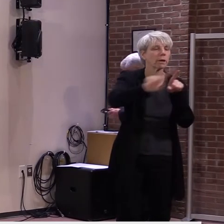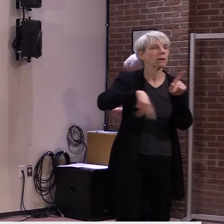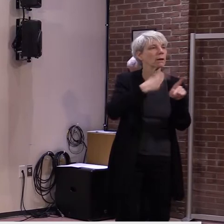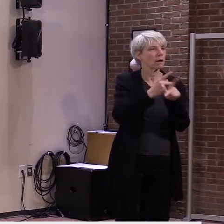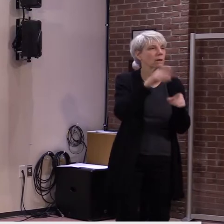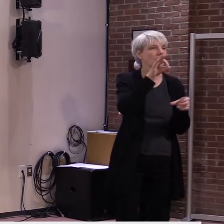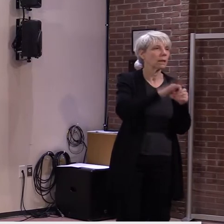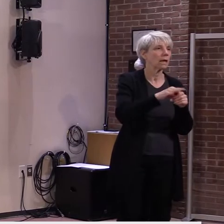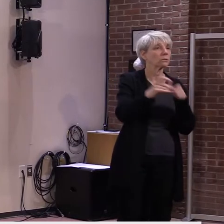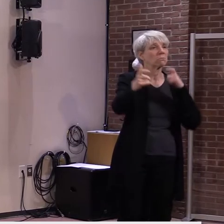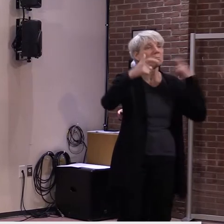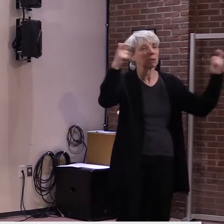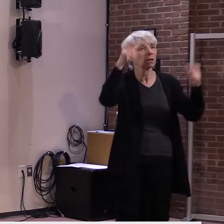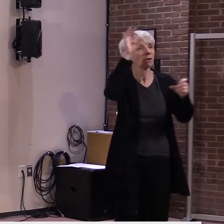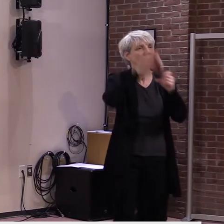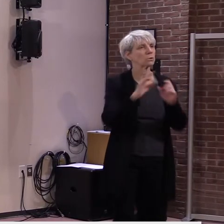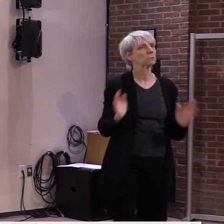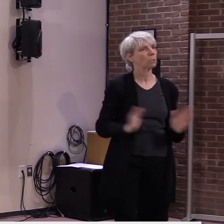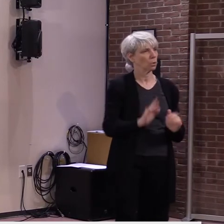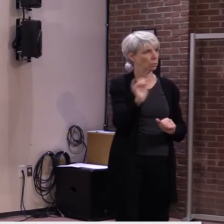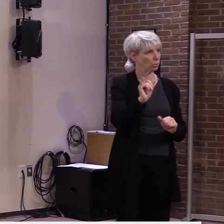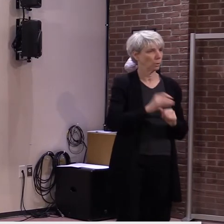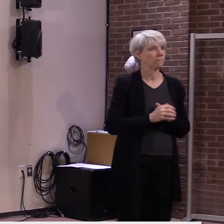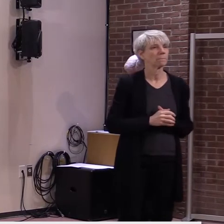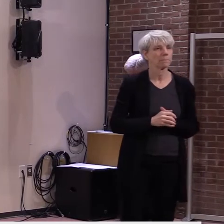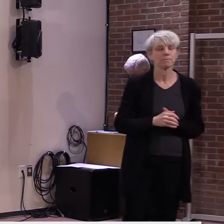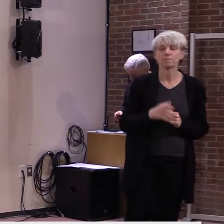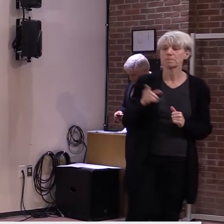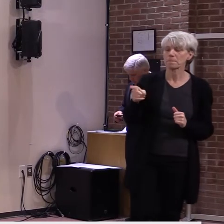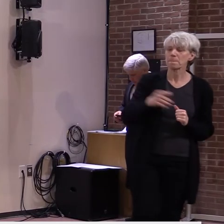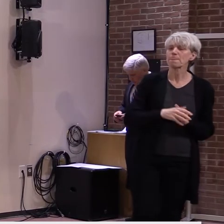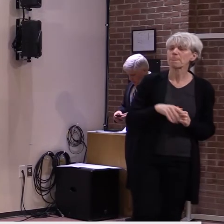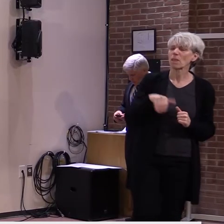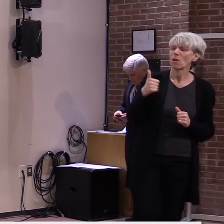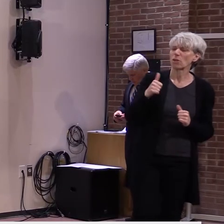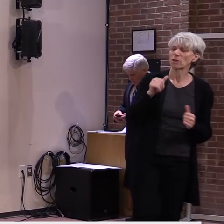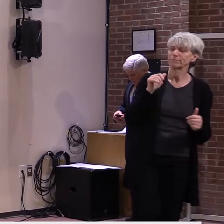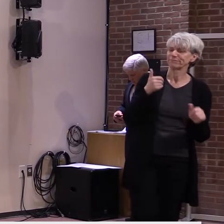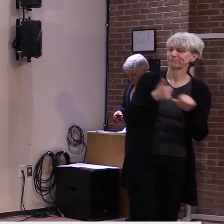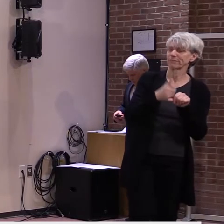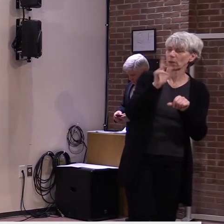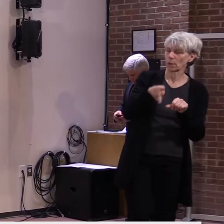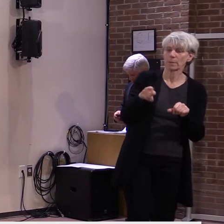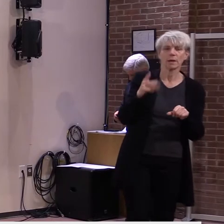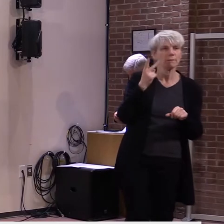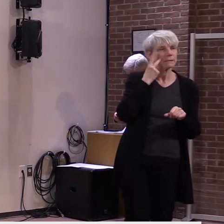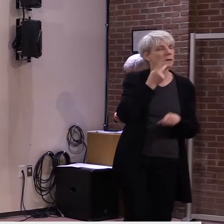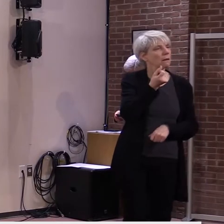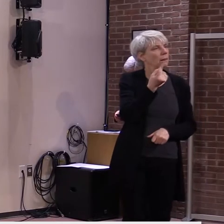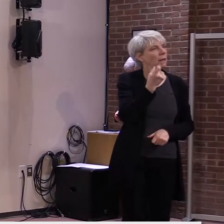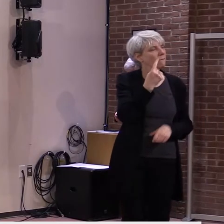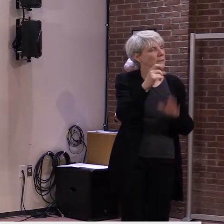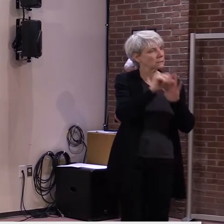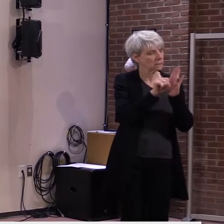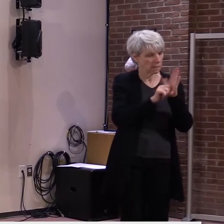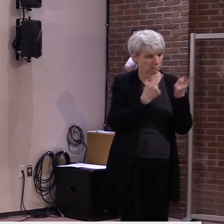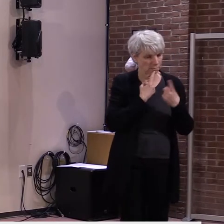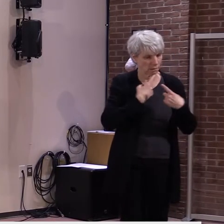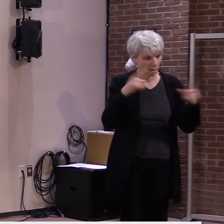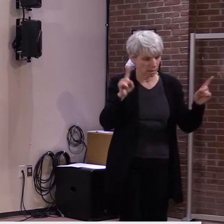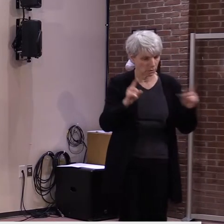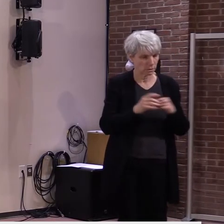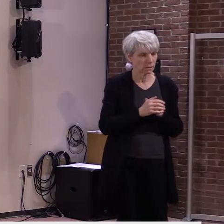And then just a quick question as well. I've seen that 11 states have made it permanent that the